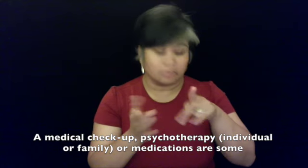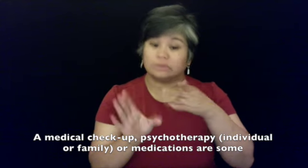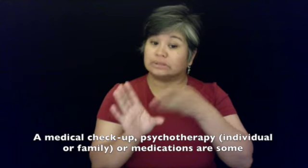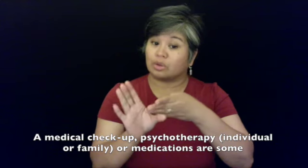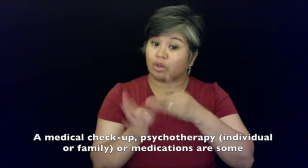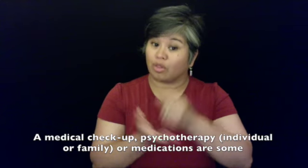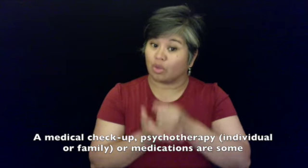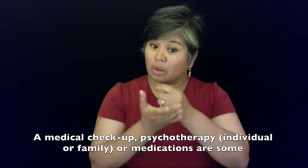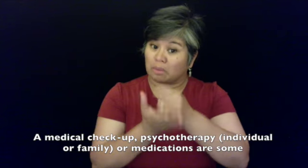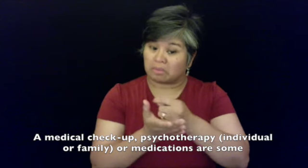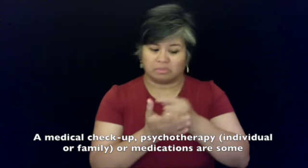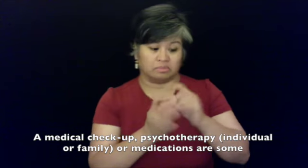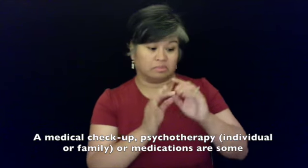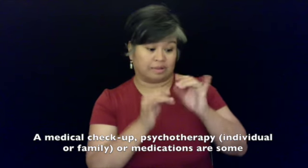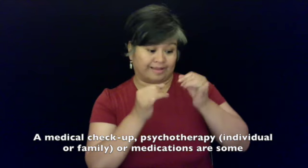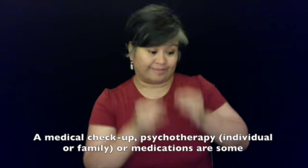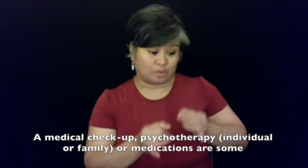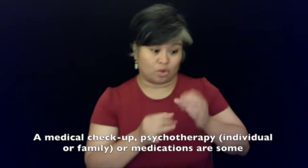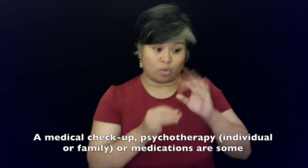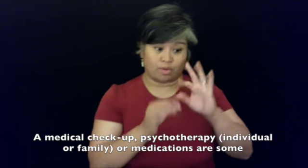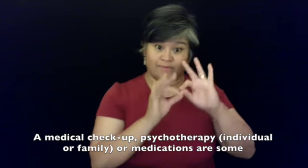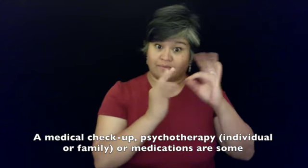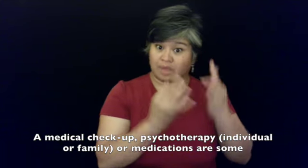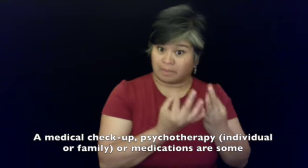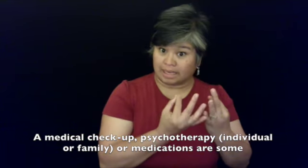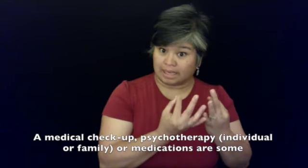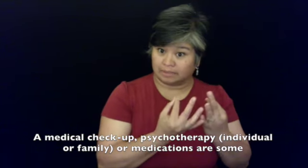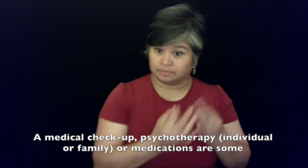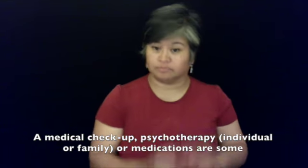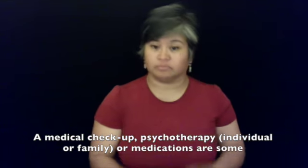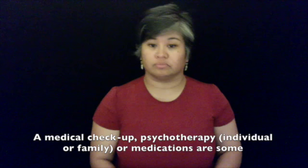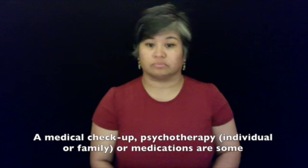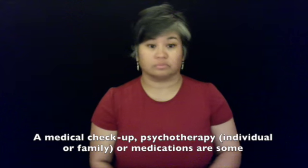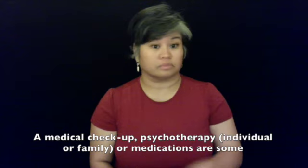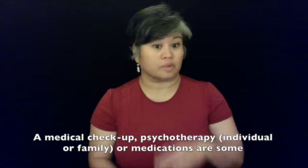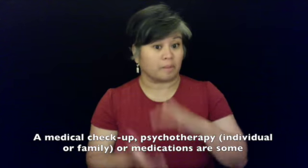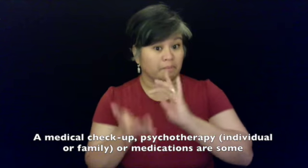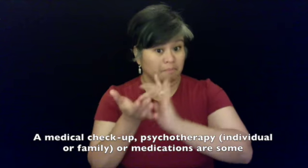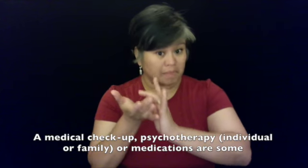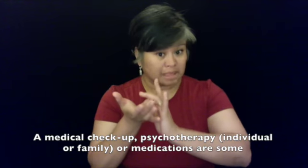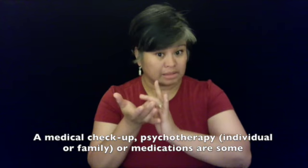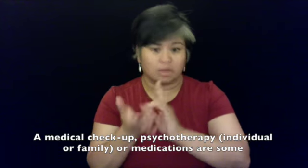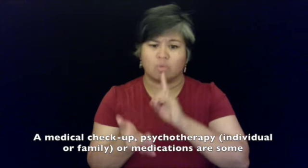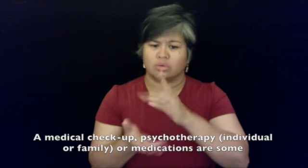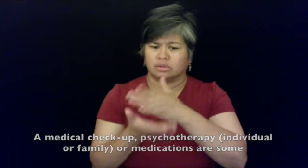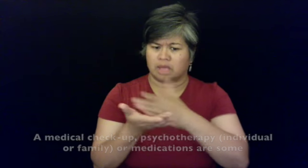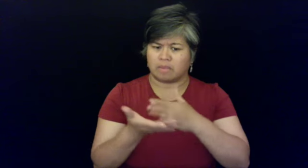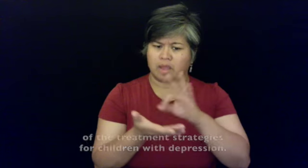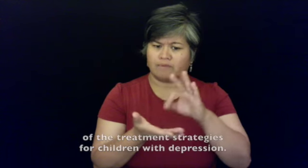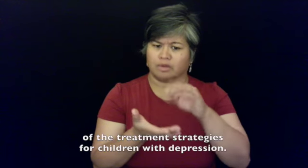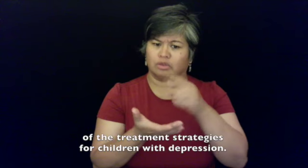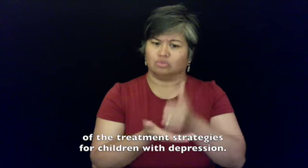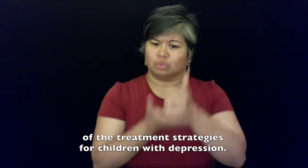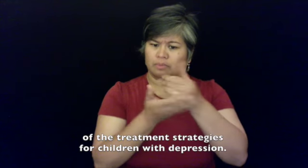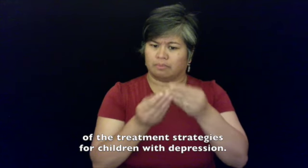The medical checkup, psychotherapy, individual or family, or medications are some of the